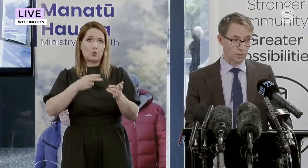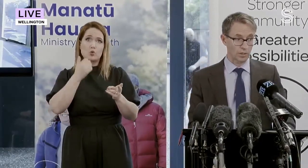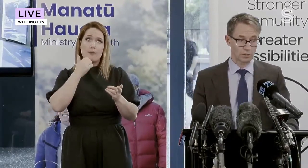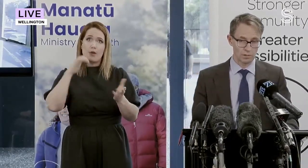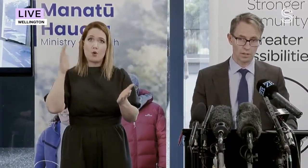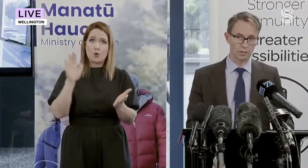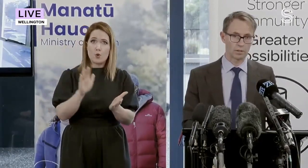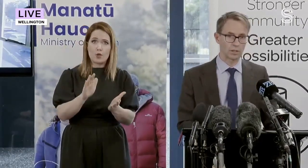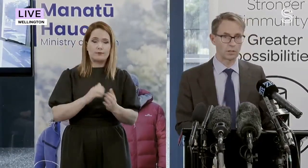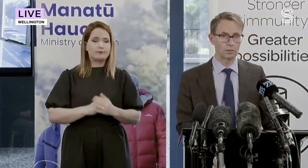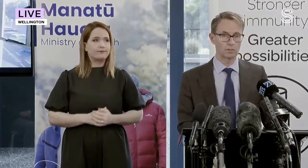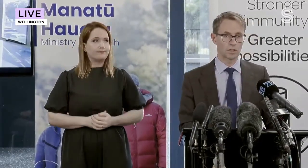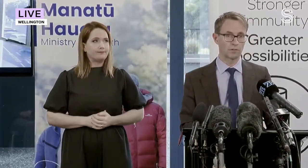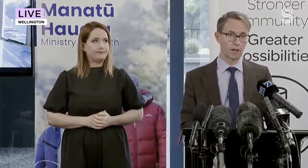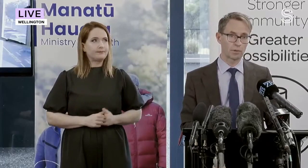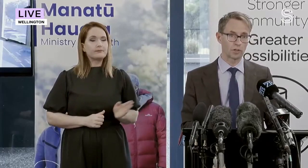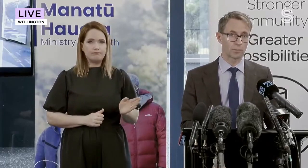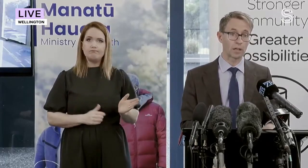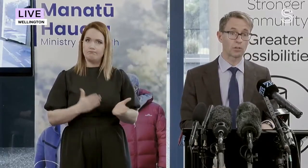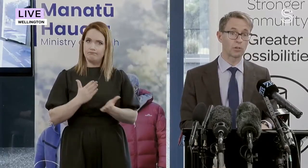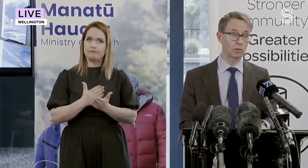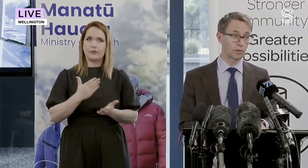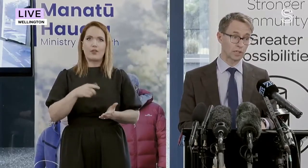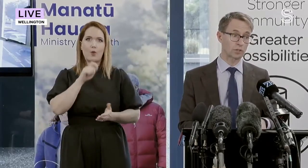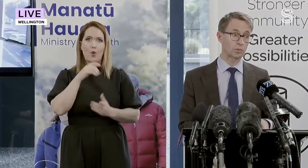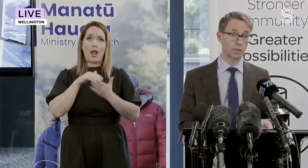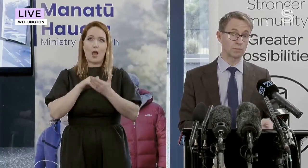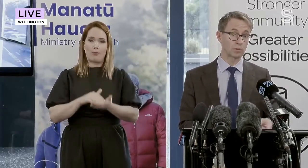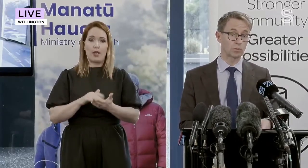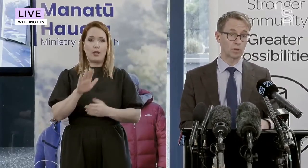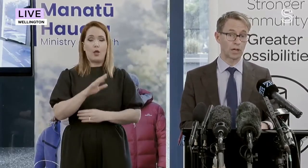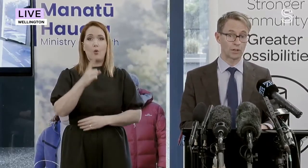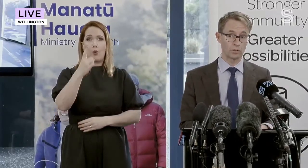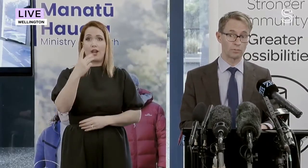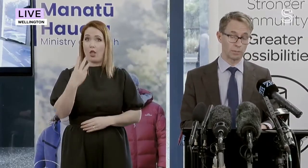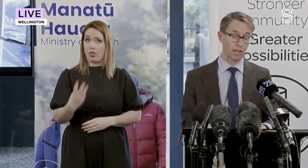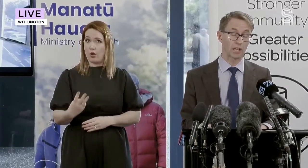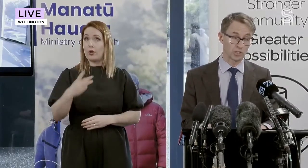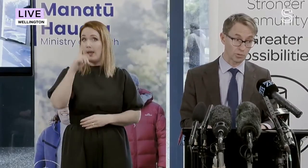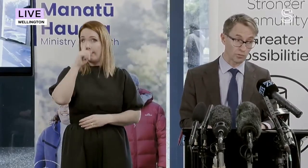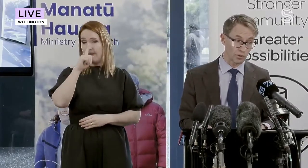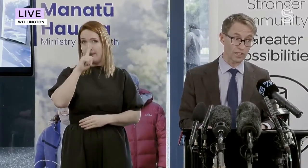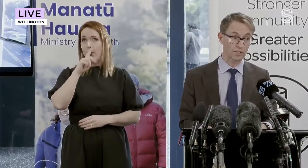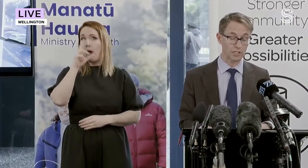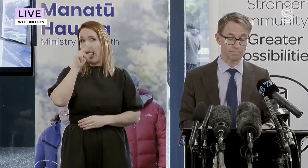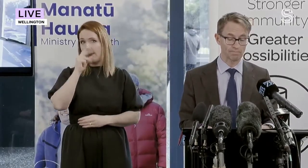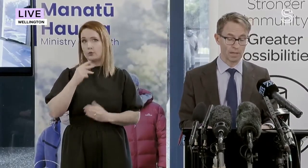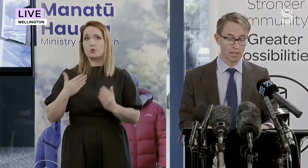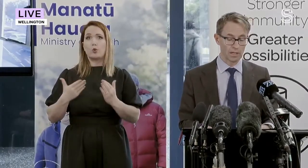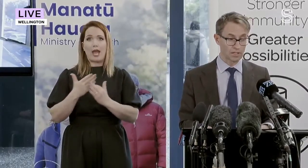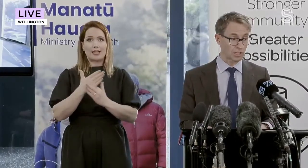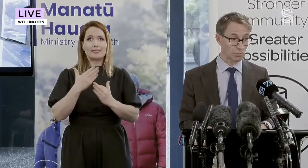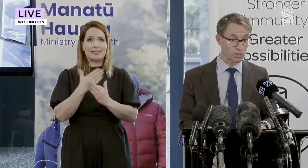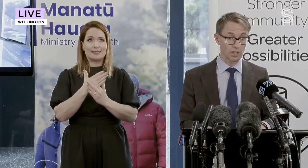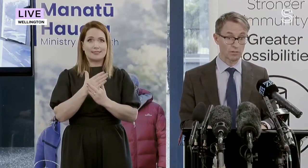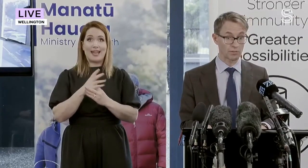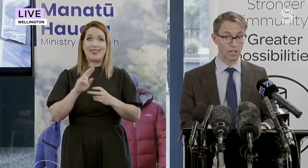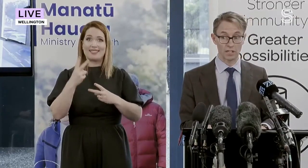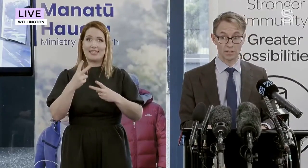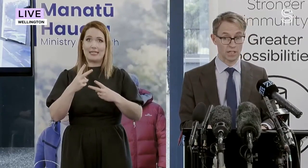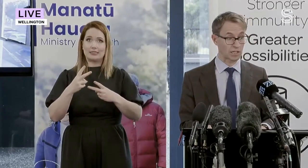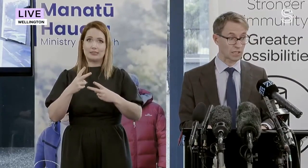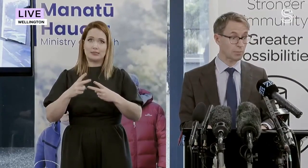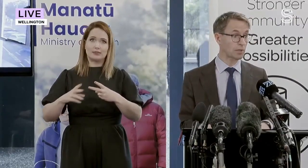role. So far, we've got about a third of eligible people eligible for that second booster